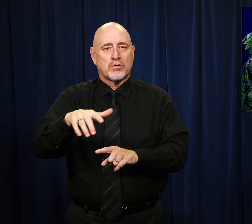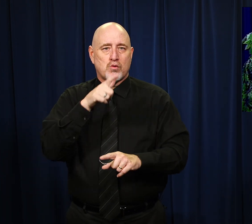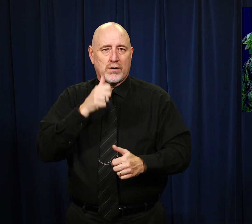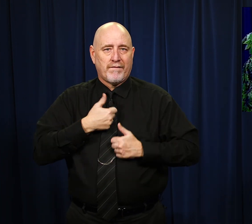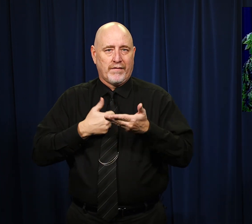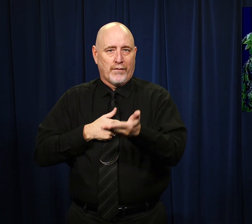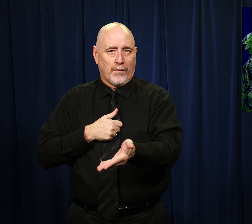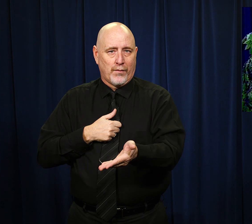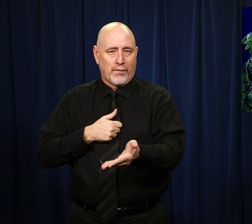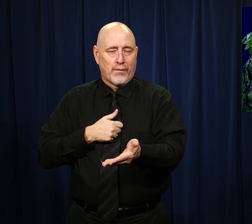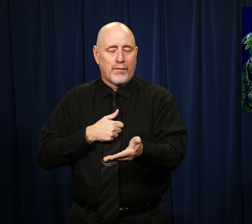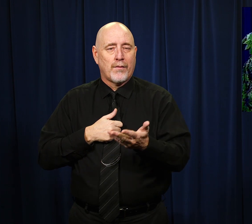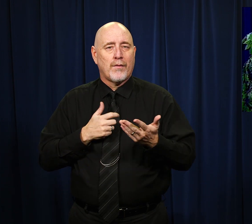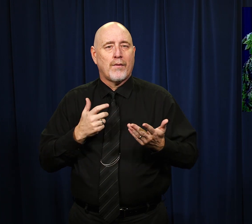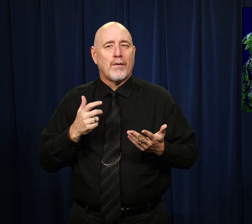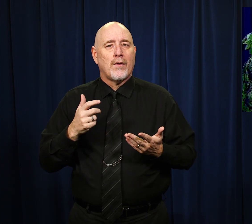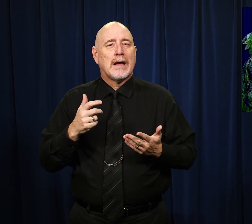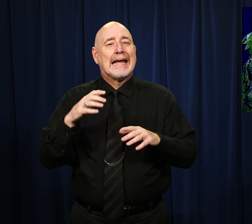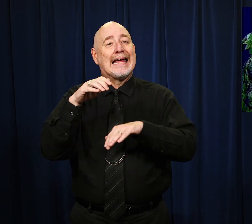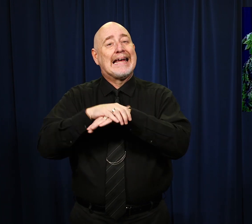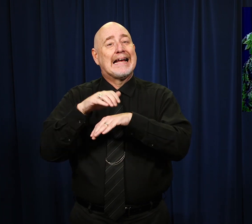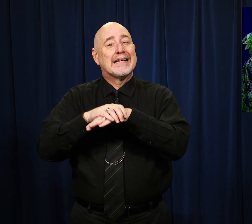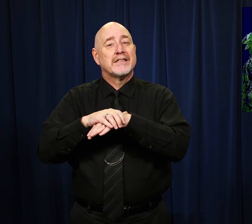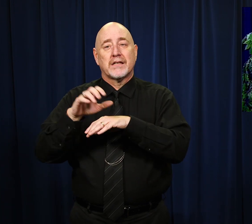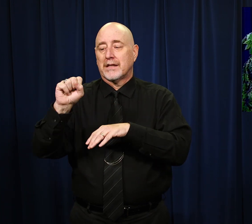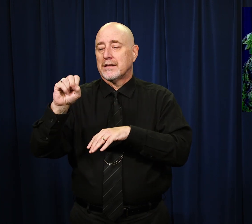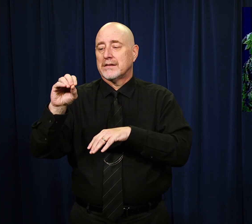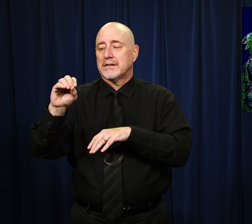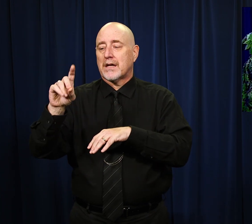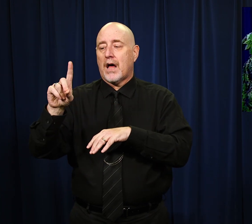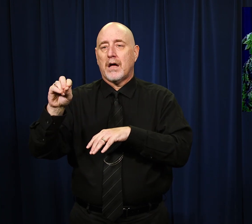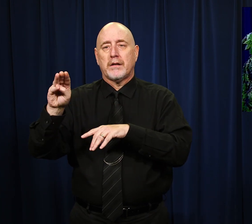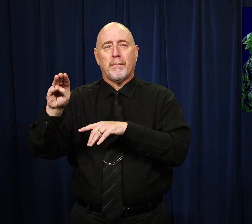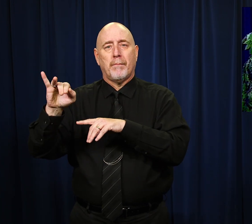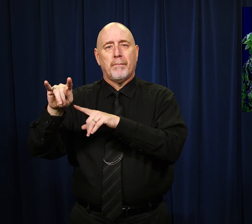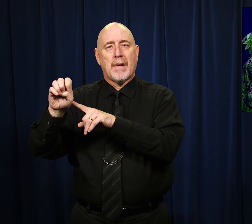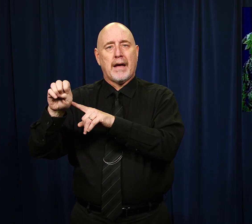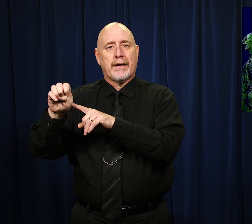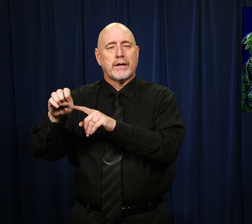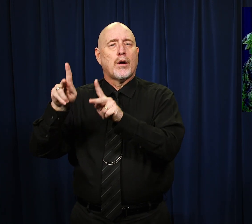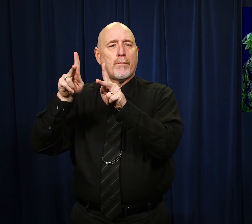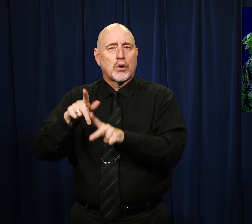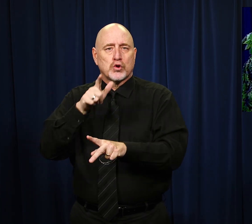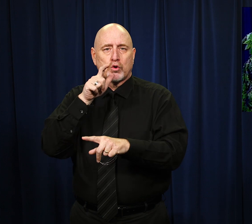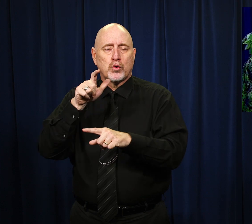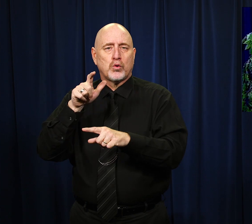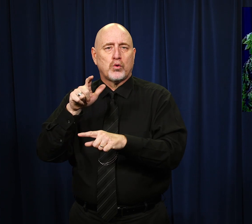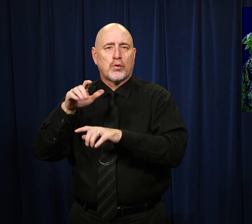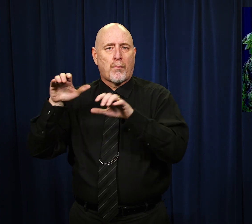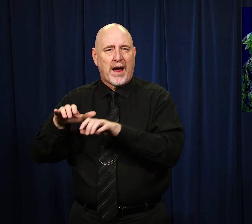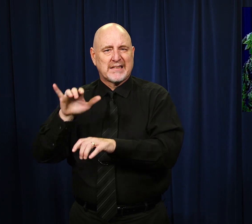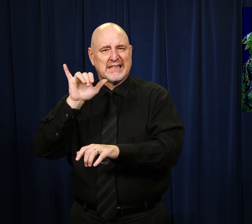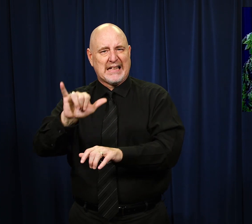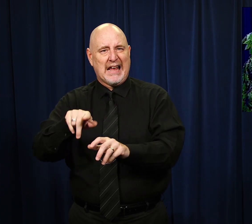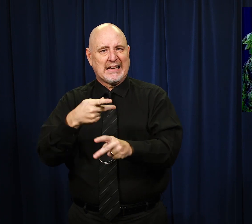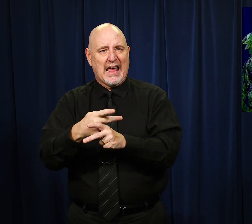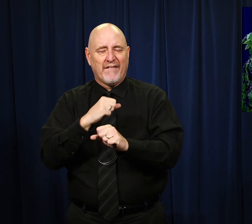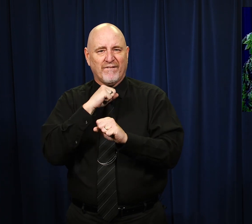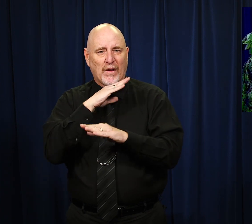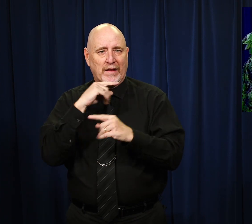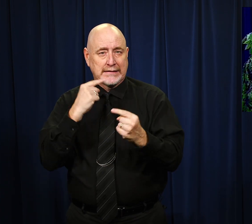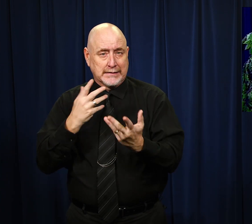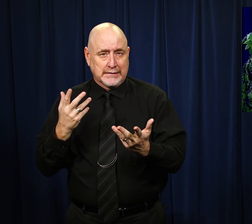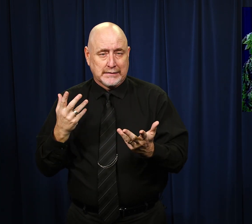this town. And of course, in English, we get the word sodomite, meaning one who practices this kind of filthy